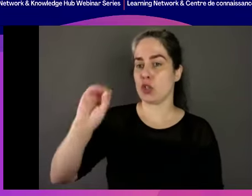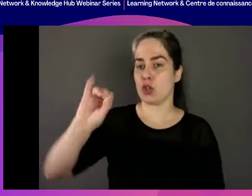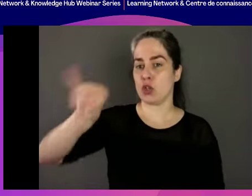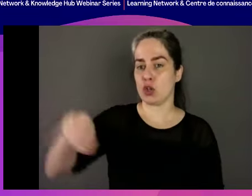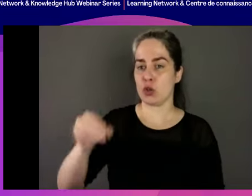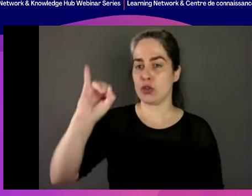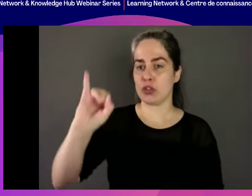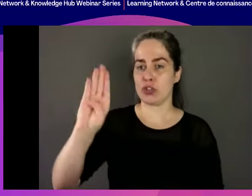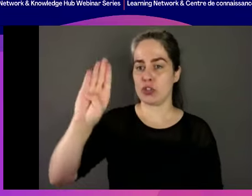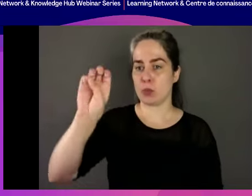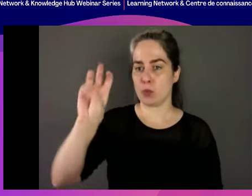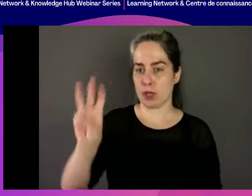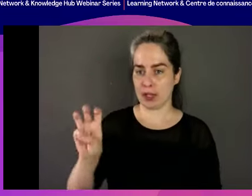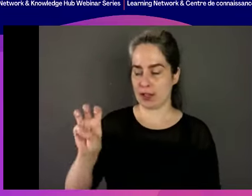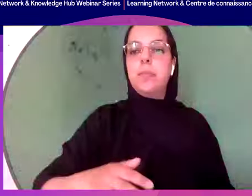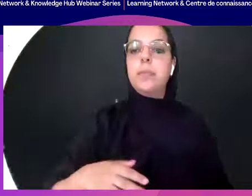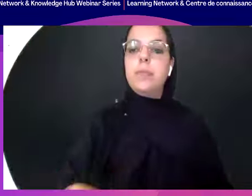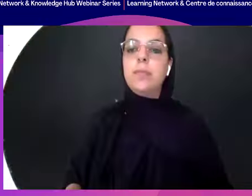he is.